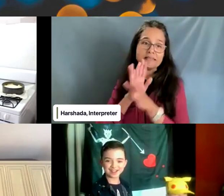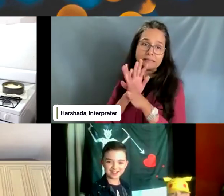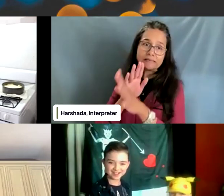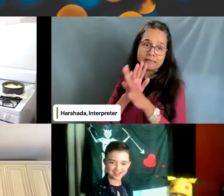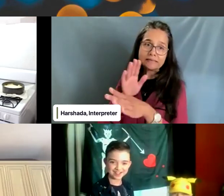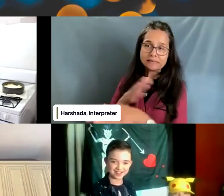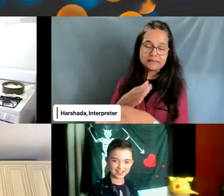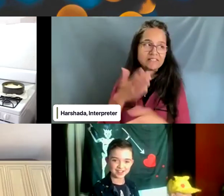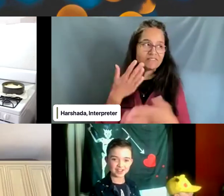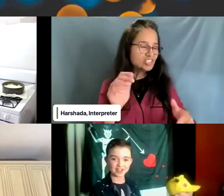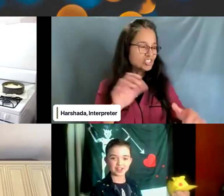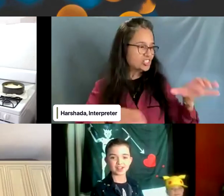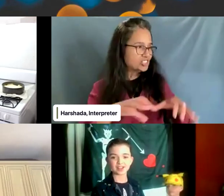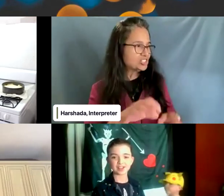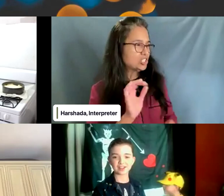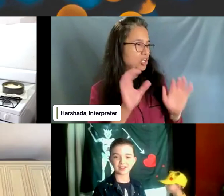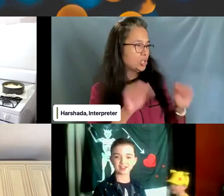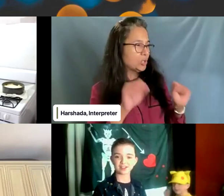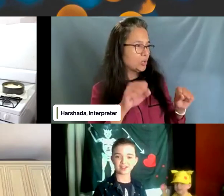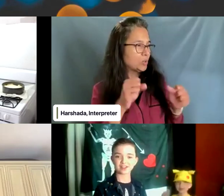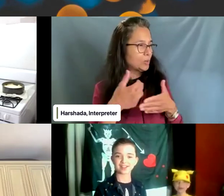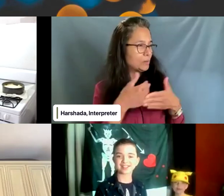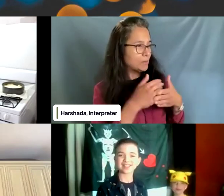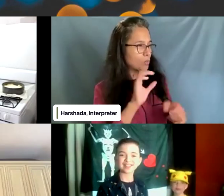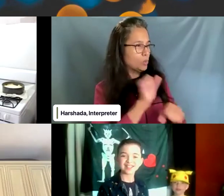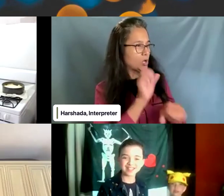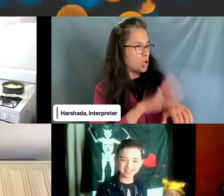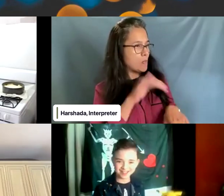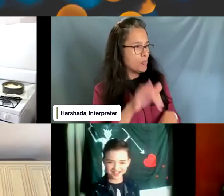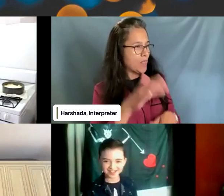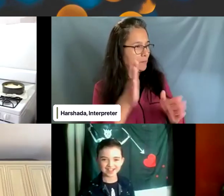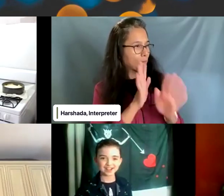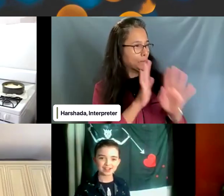and she goes, "Yeah, baby, we're gonna work on that." So